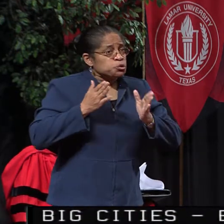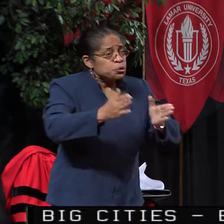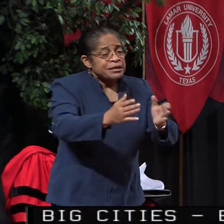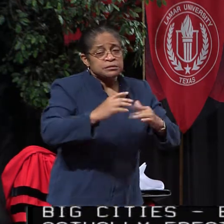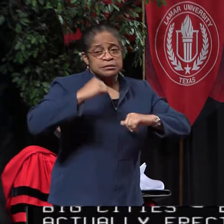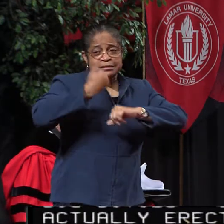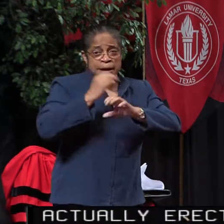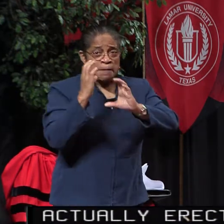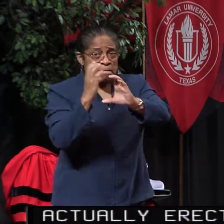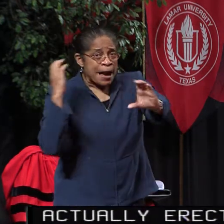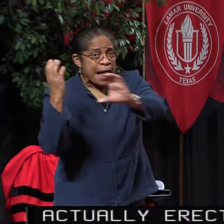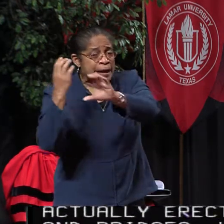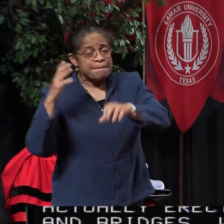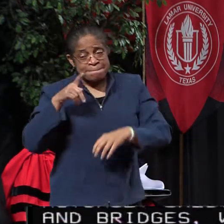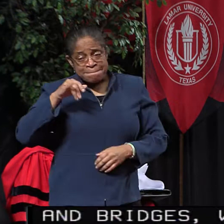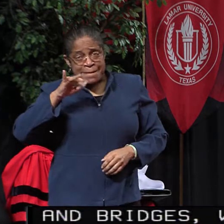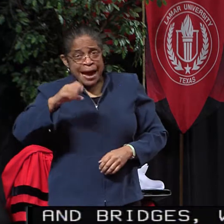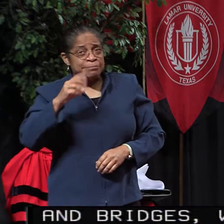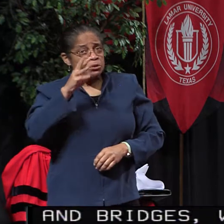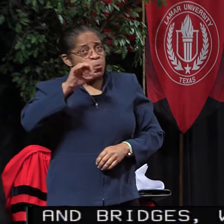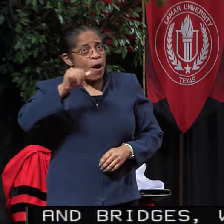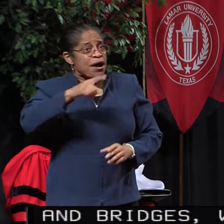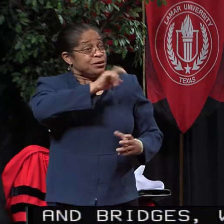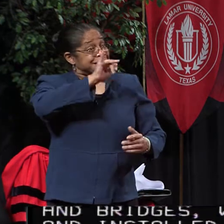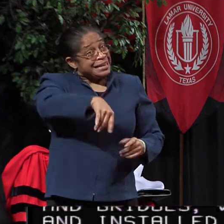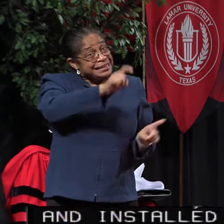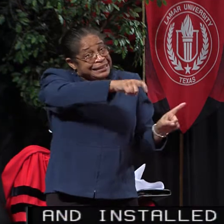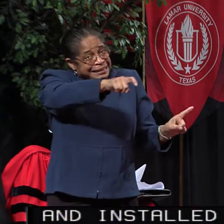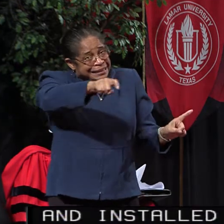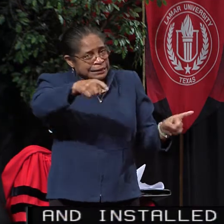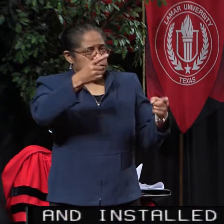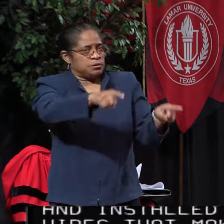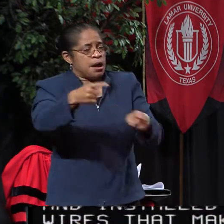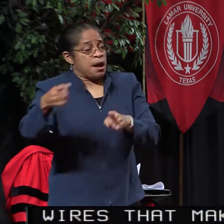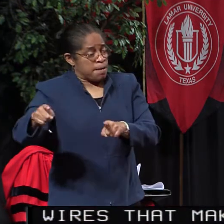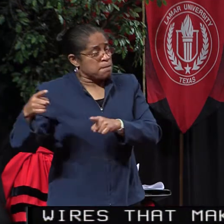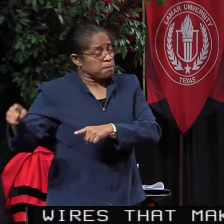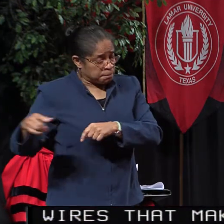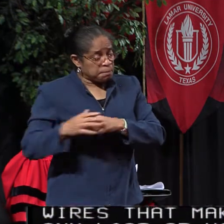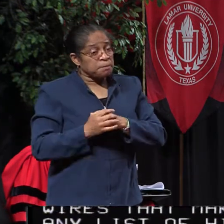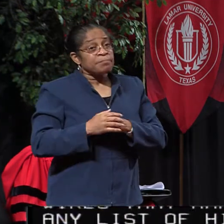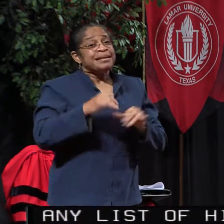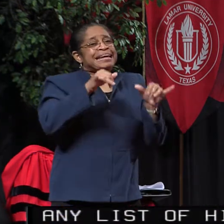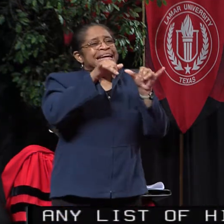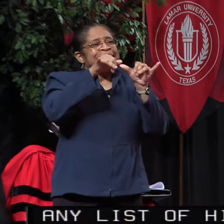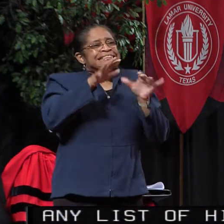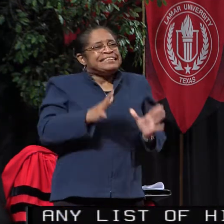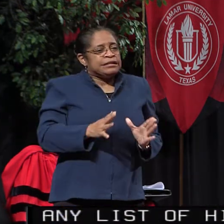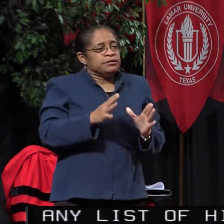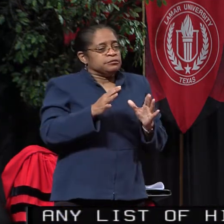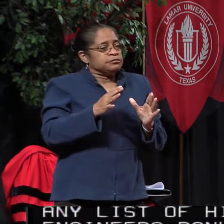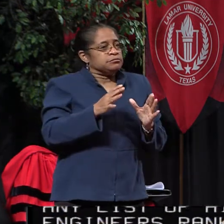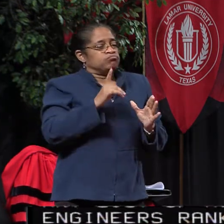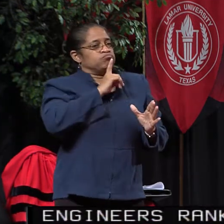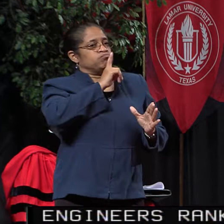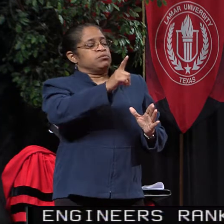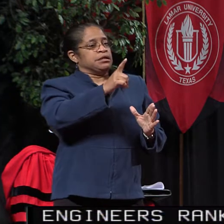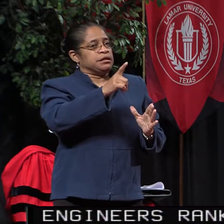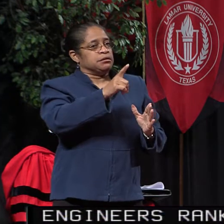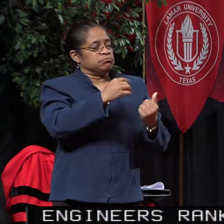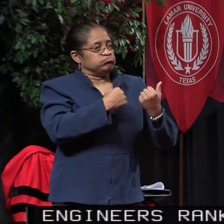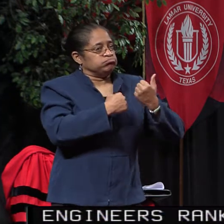and wires that make a city run? In any list of historical persons, engineers rank far below